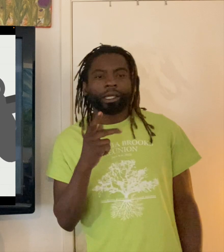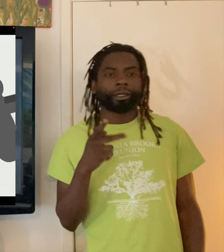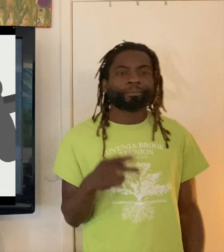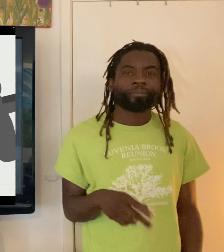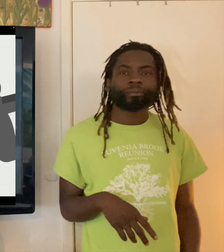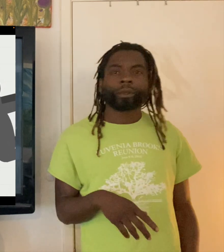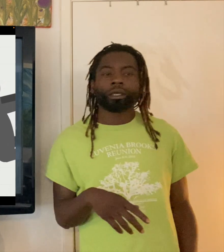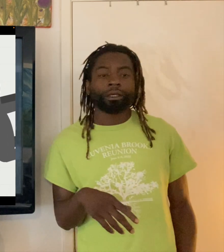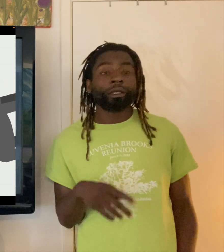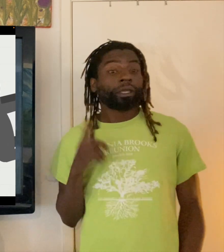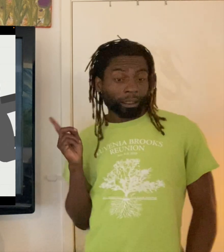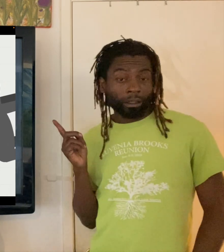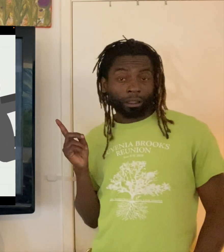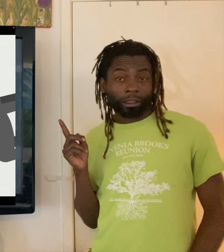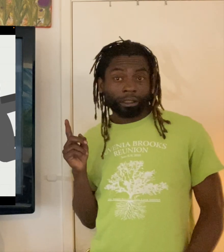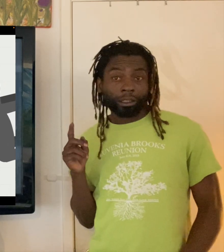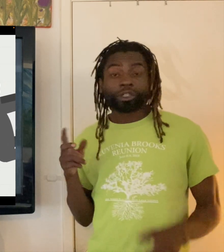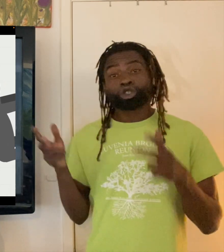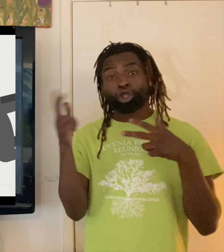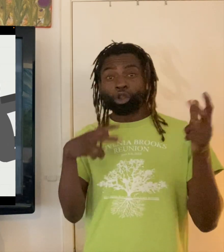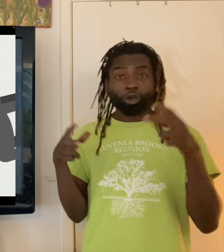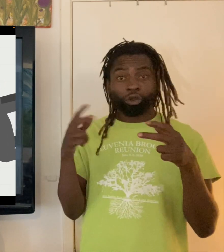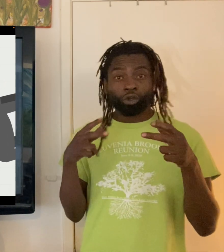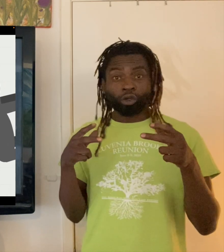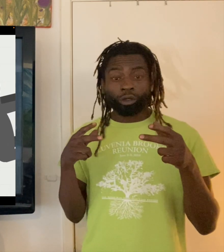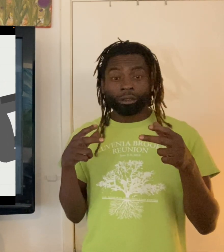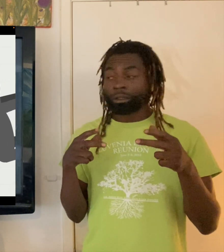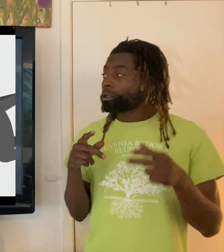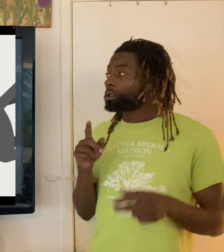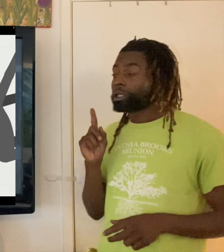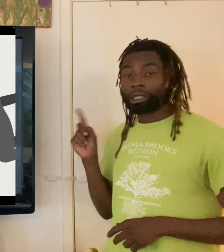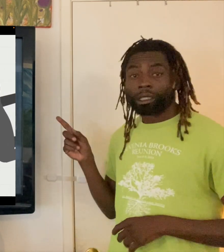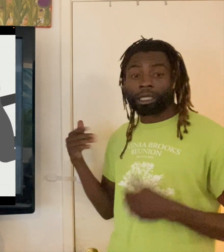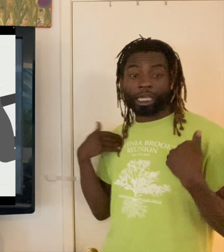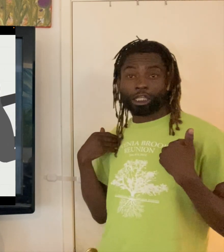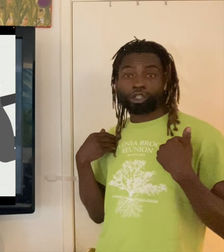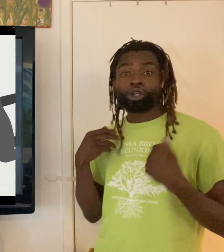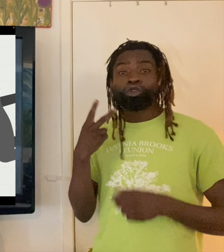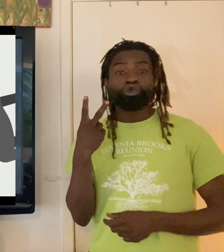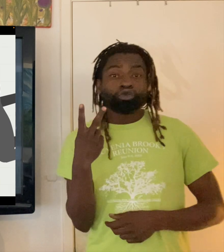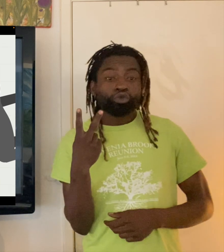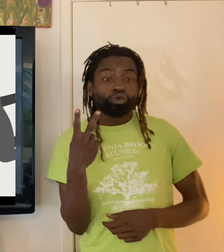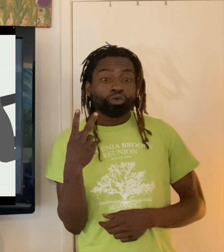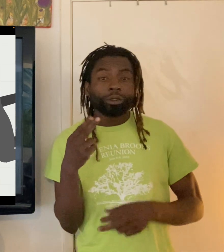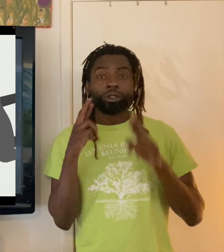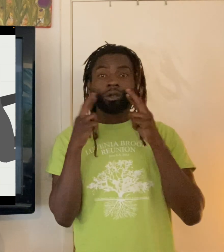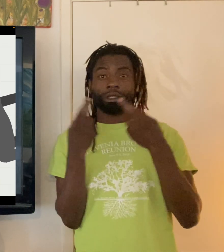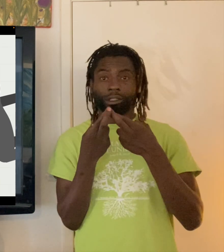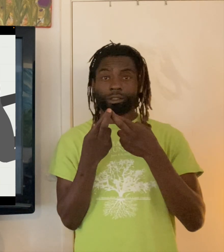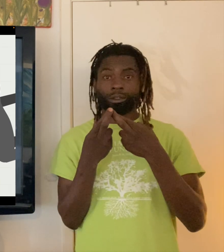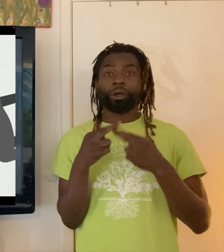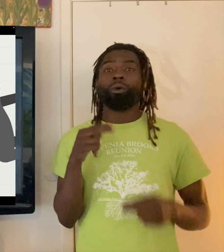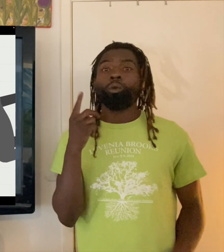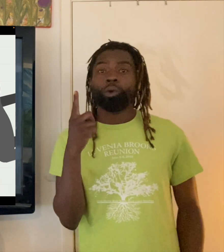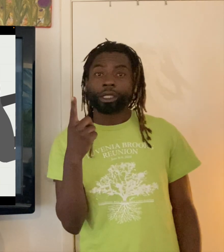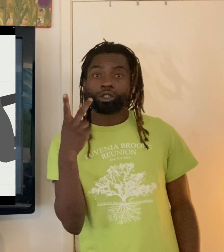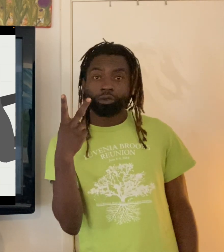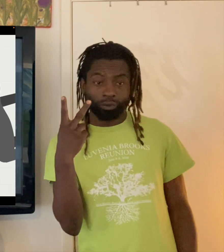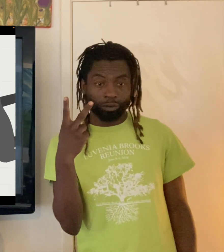Okay, here is a sloth. And we see that sloth has 2 donuts. 1,